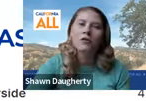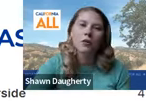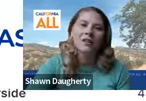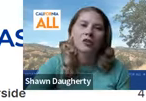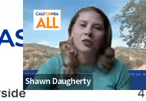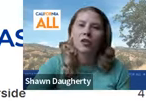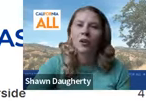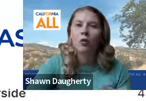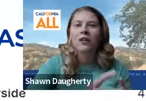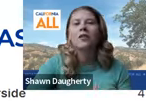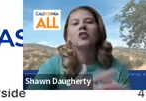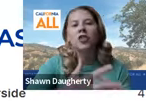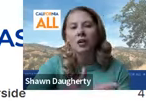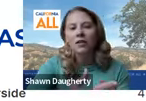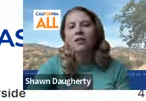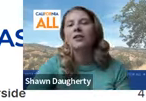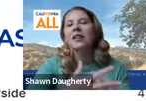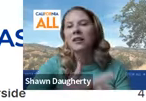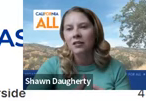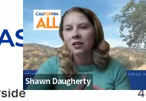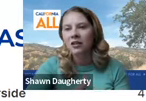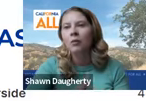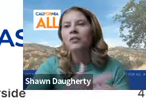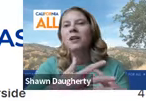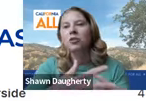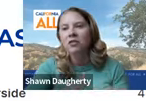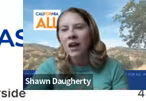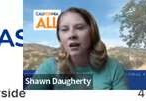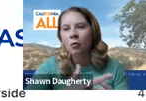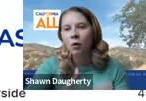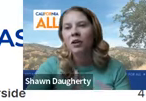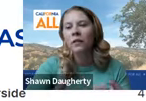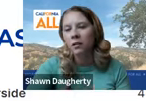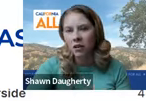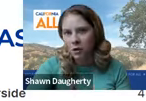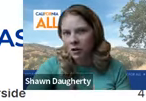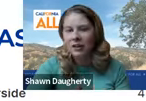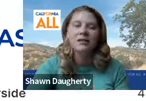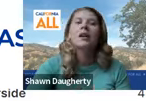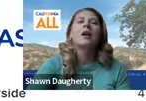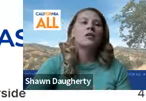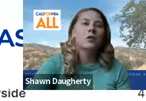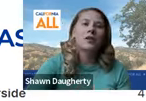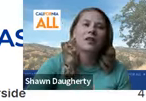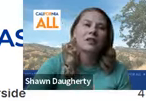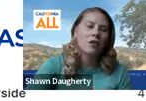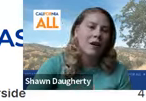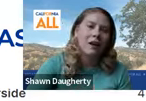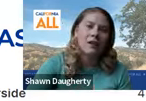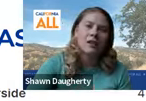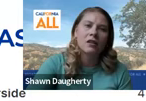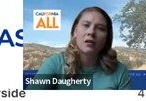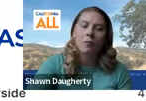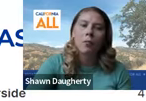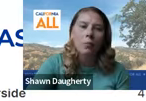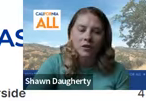are all those organizations doing work that you can share with, that you can send it out to their networks to make sure they are working with their communities? So this is,